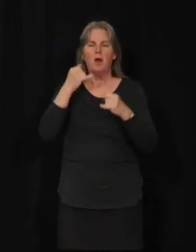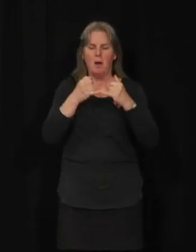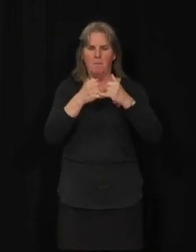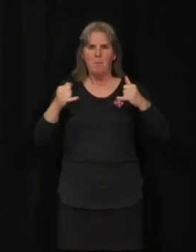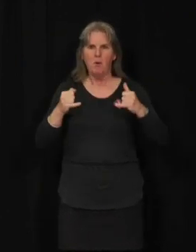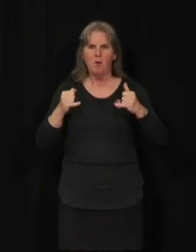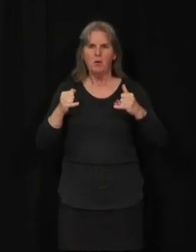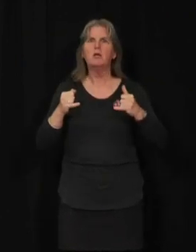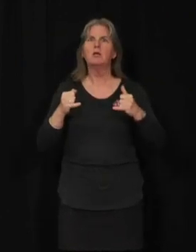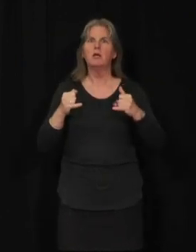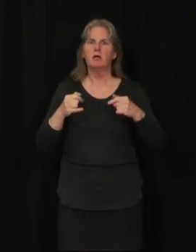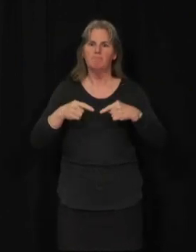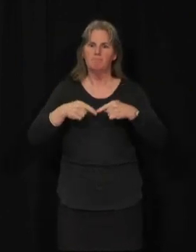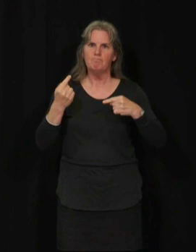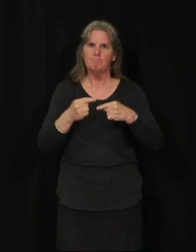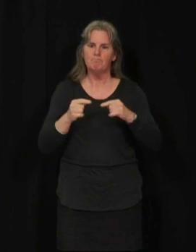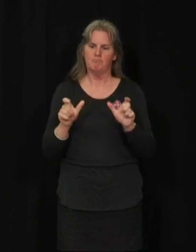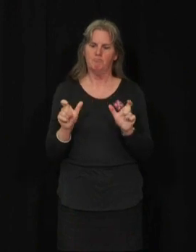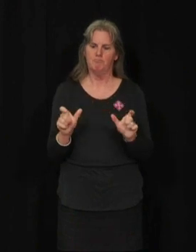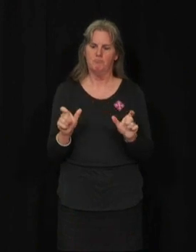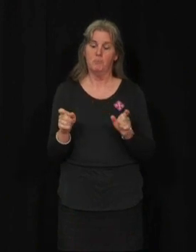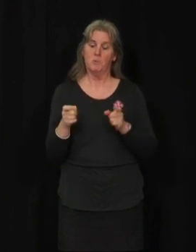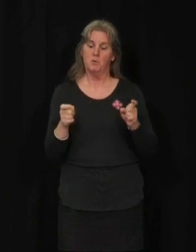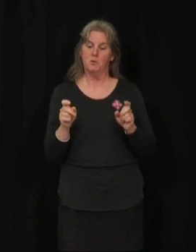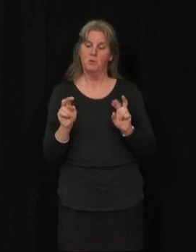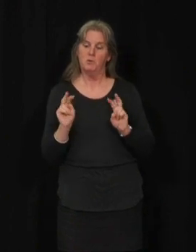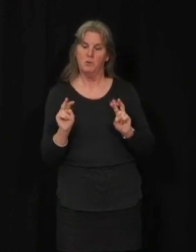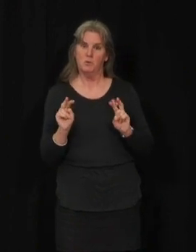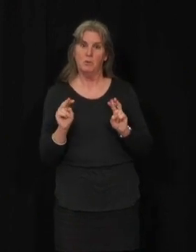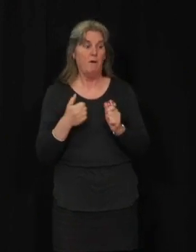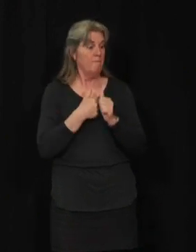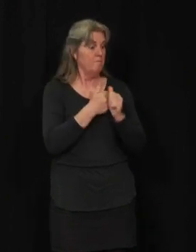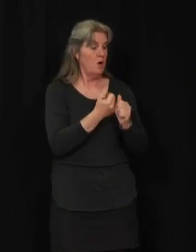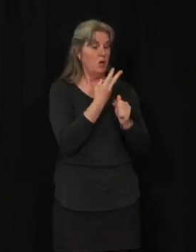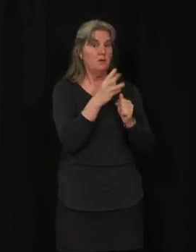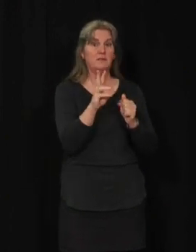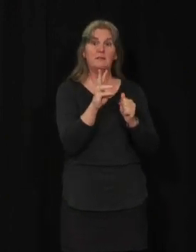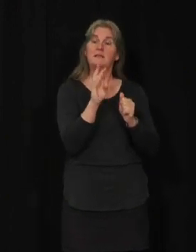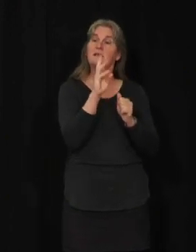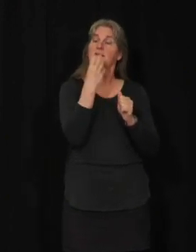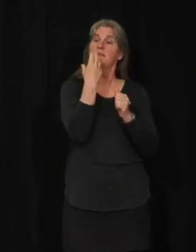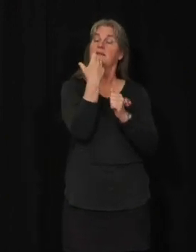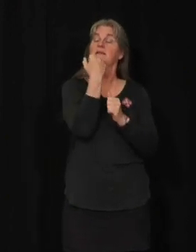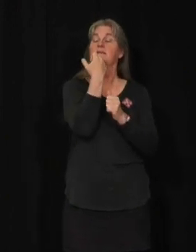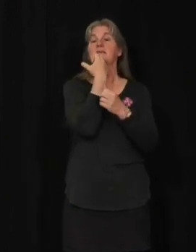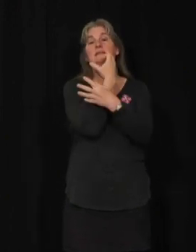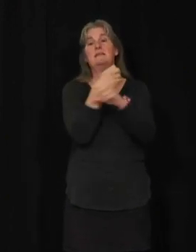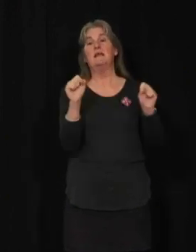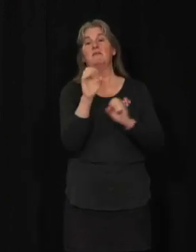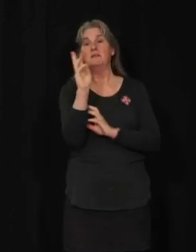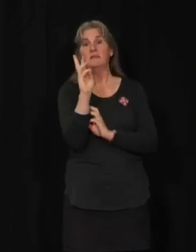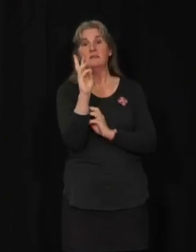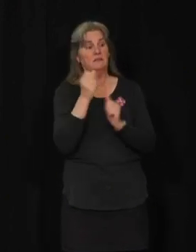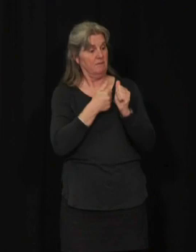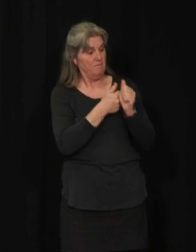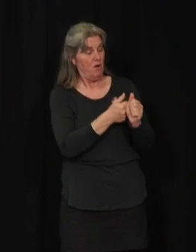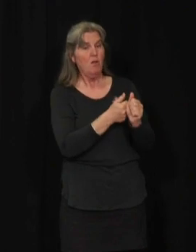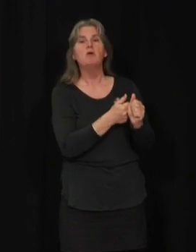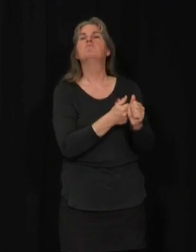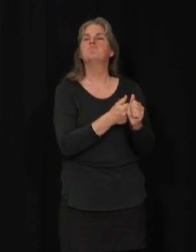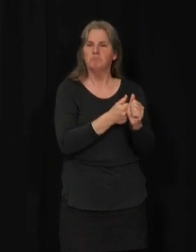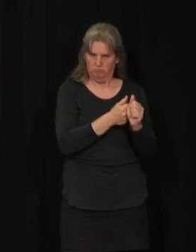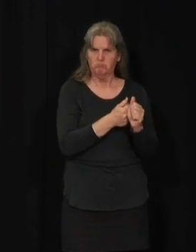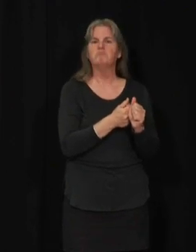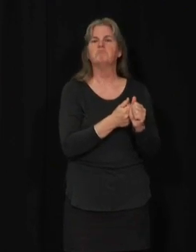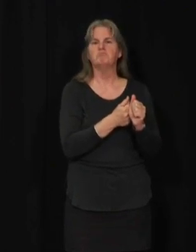and continue to practice these safety measures, I believe our track to recovery will continue to move forward. We are